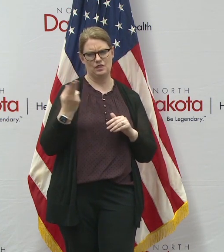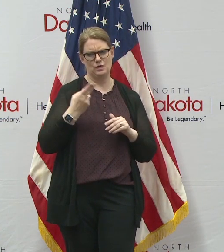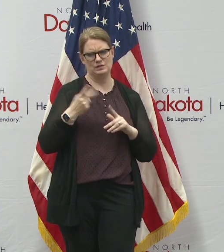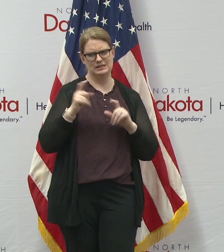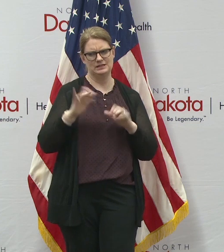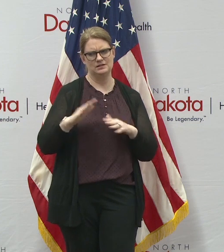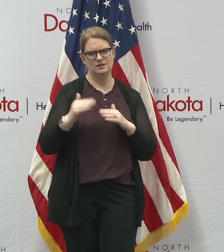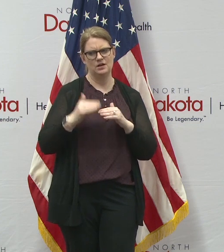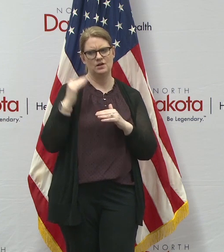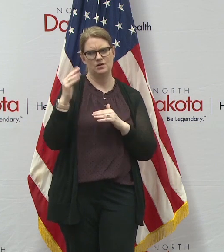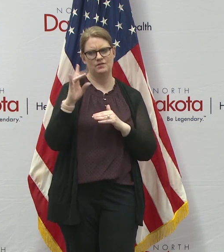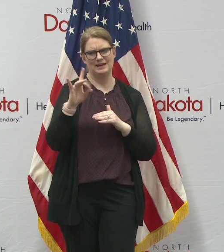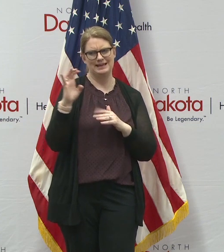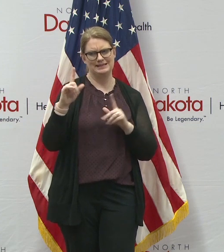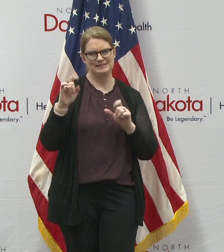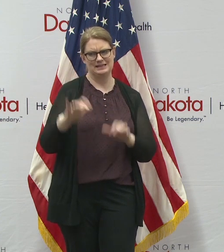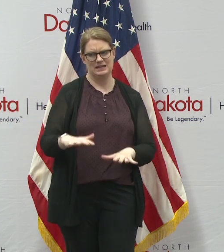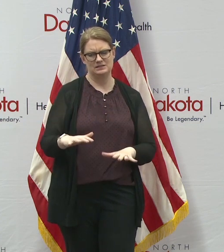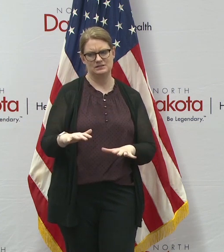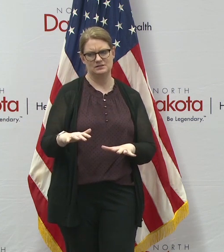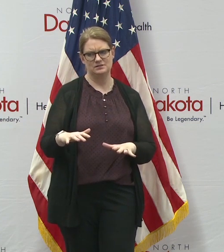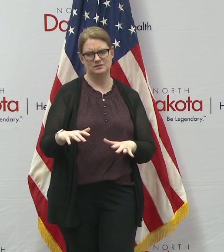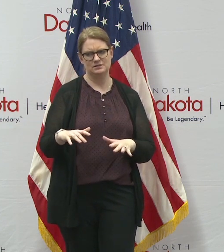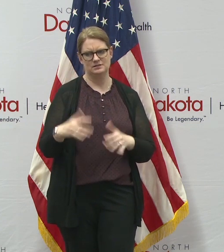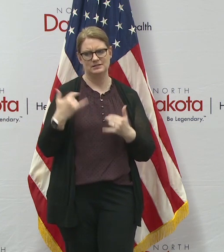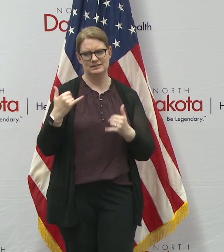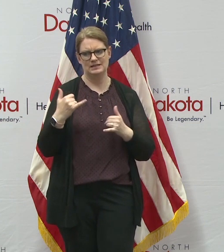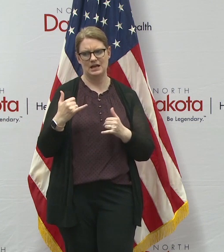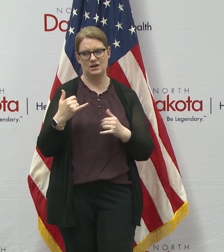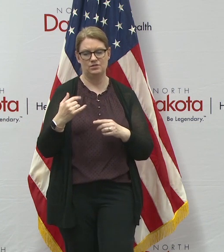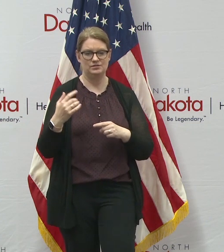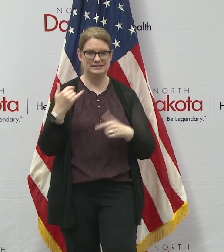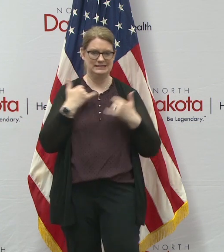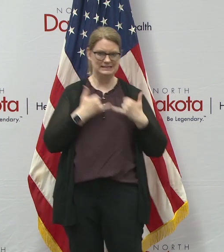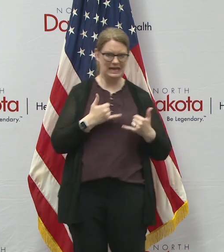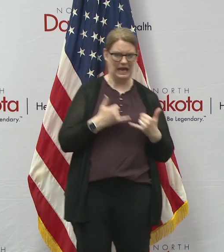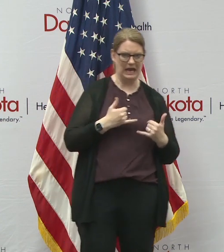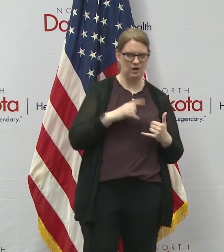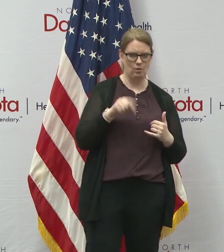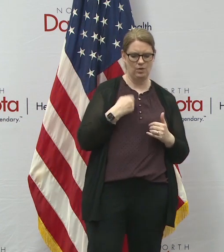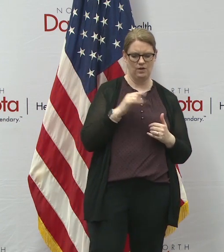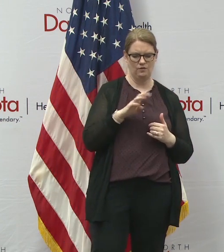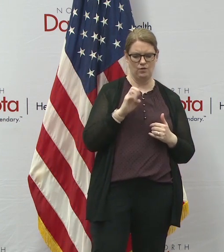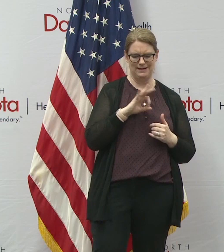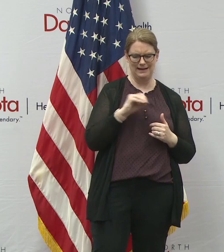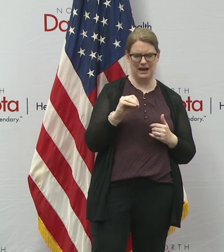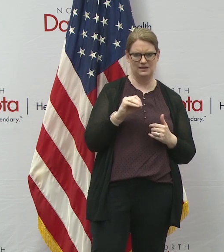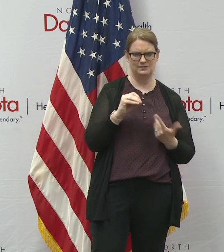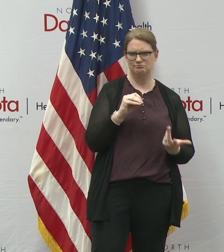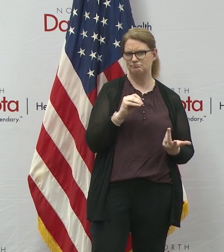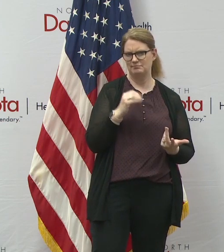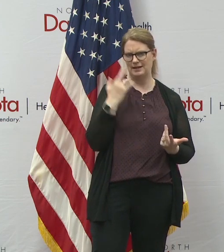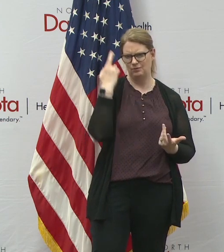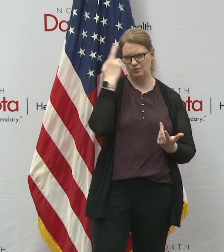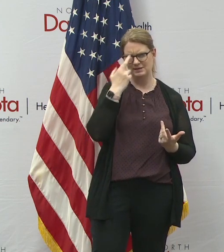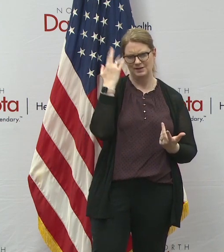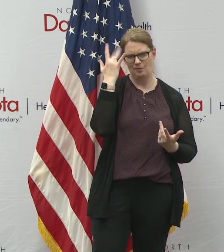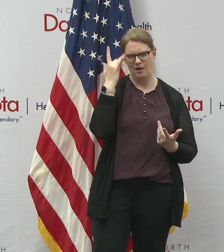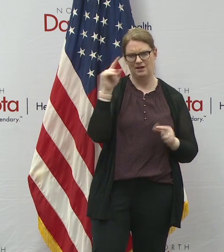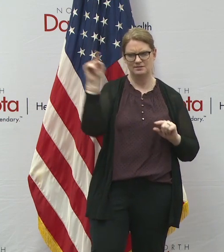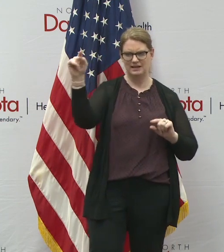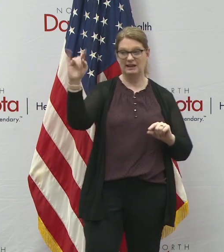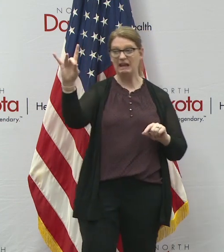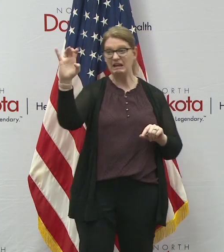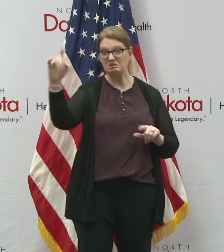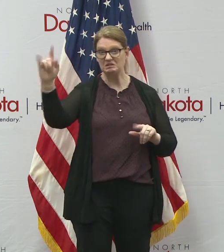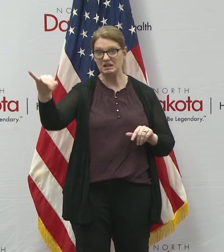were over 800 tests taken. Now back to today, there was only 490. Is there a reason why the numbers are jumping